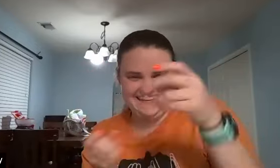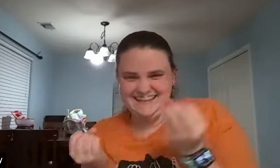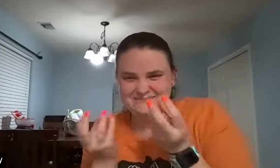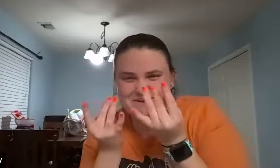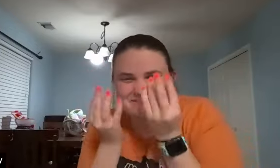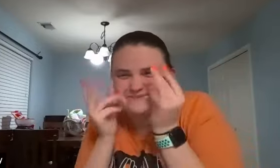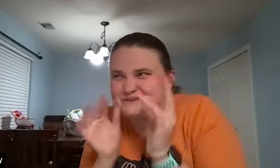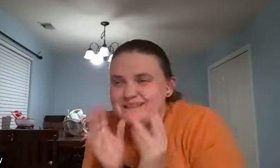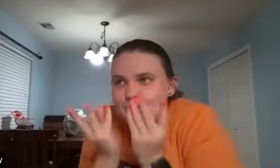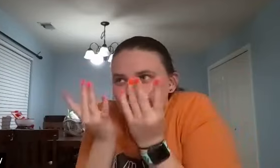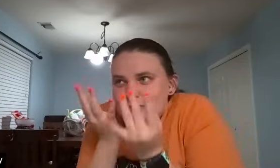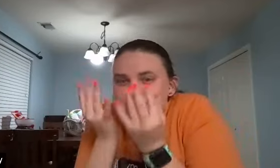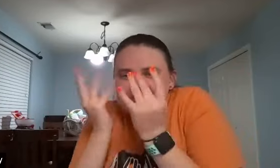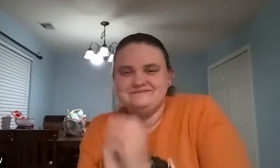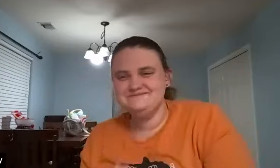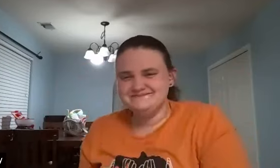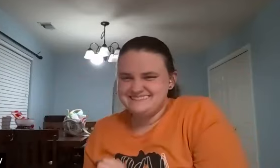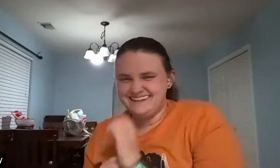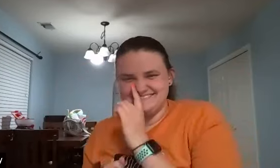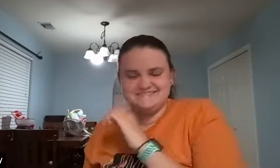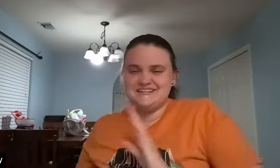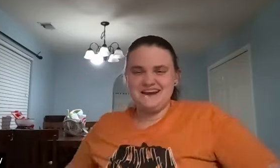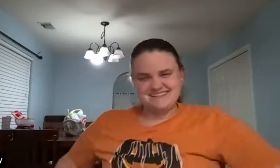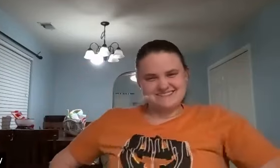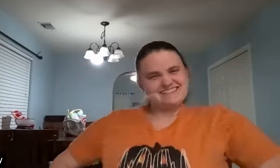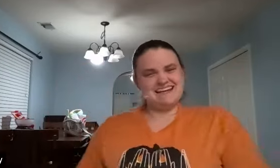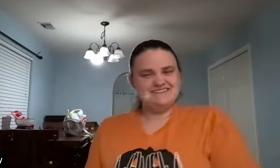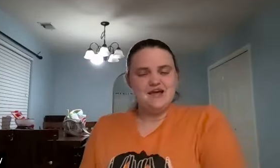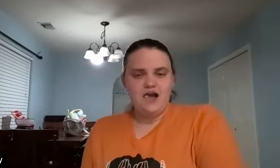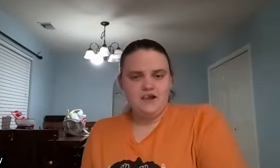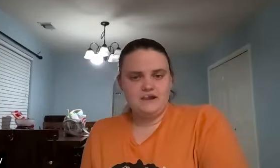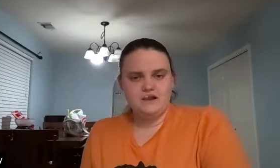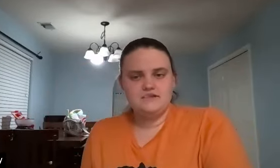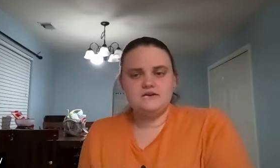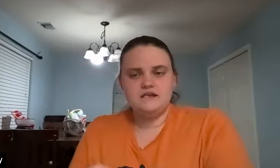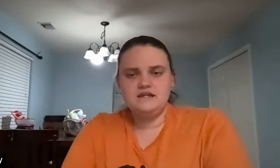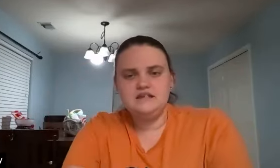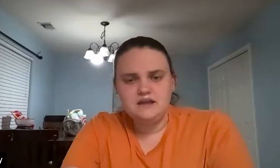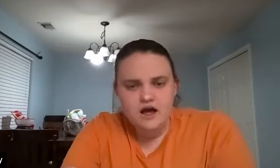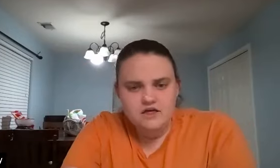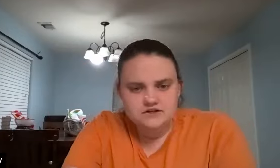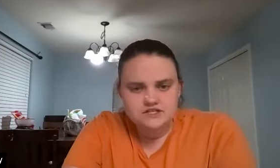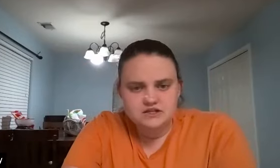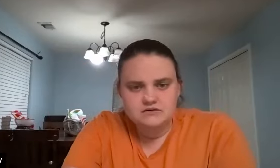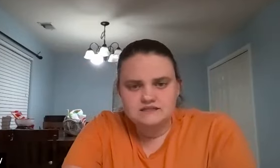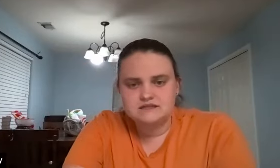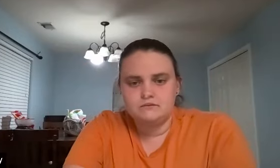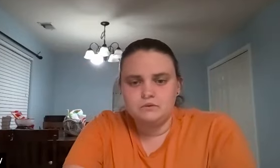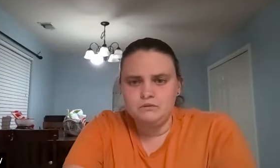Yeah, the bubbles boiling. Oh, sorry, I get so excited. All right, are there any others that you guys